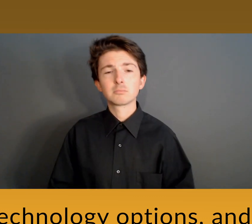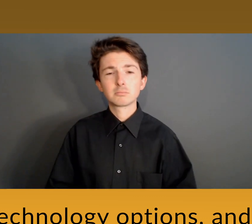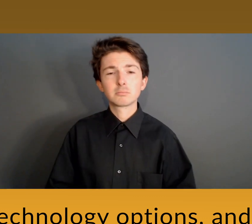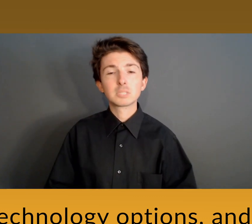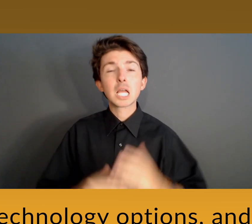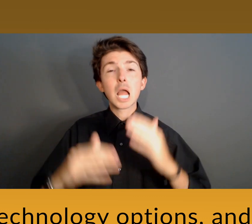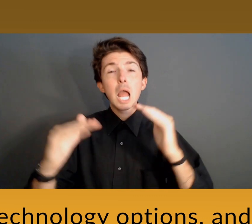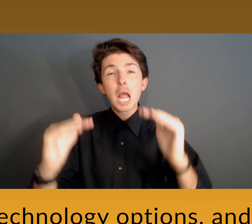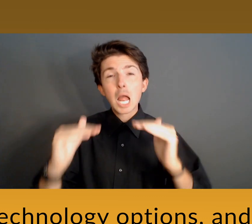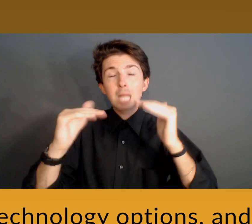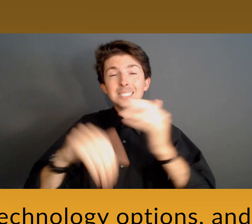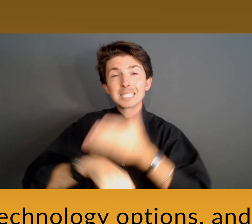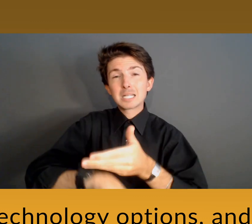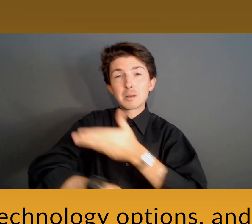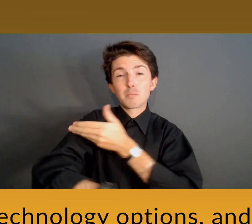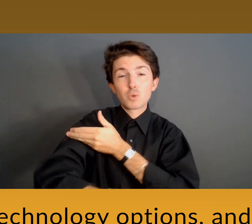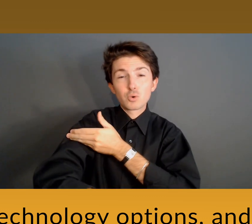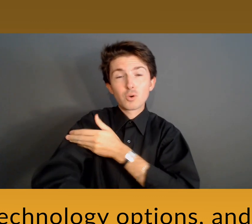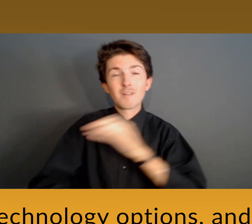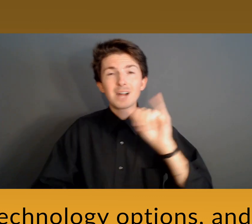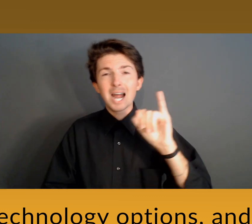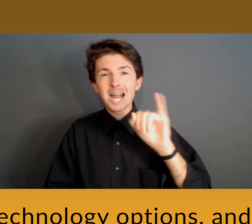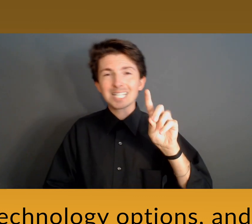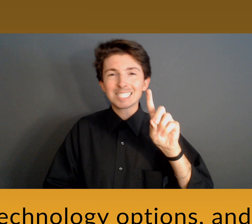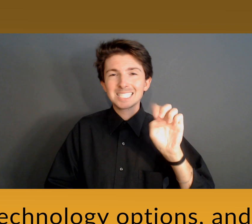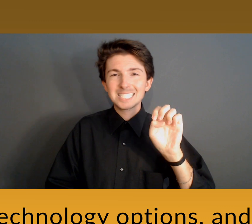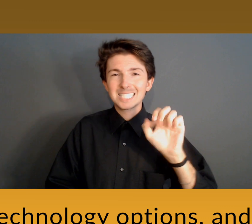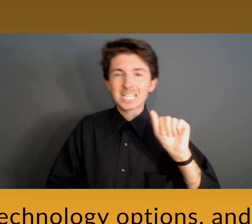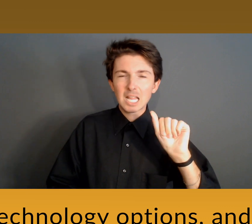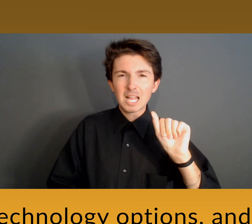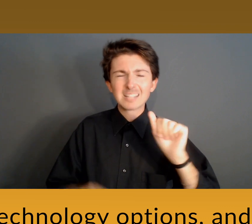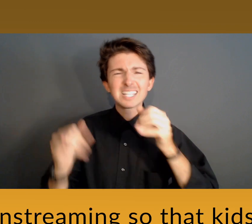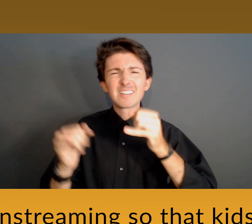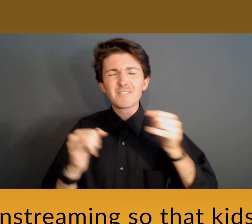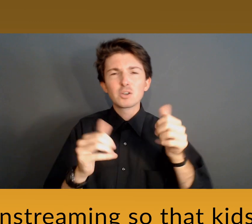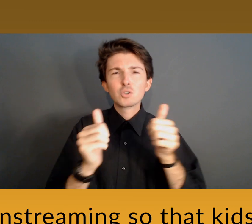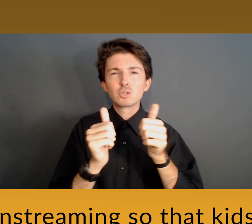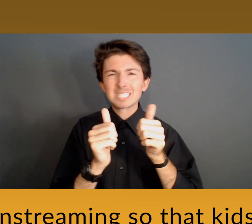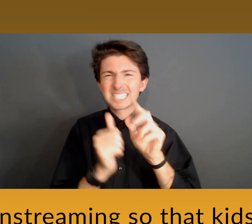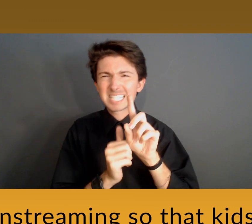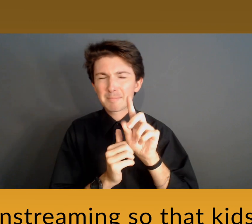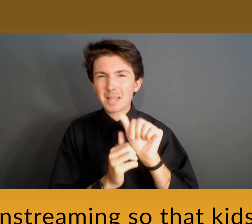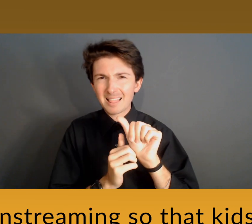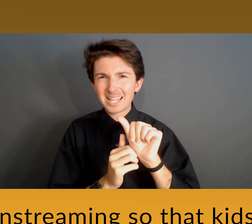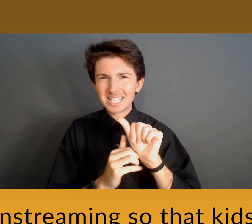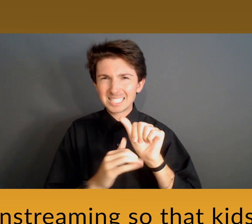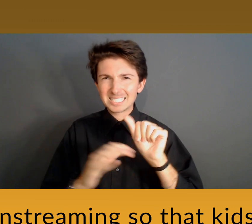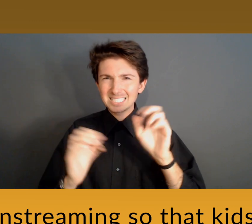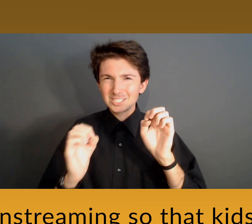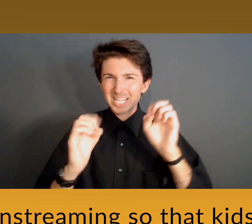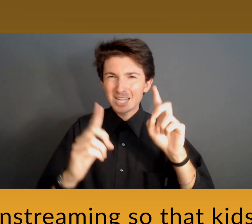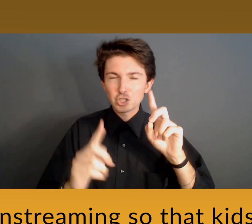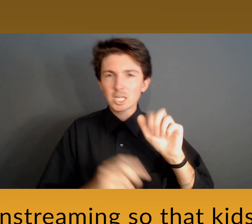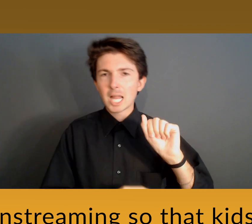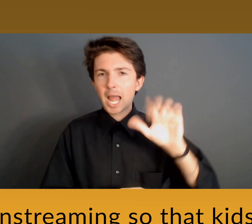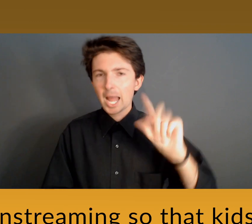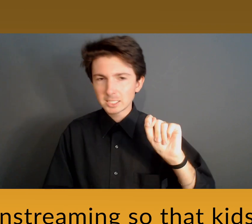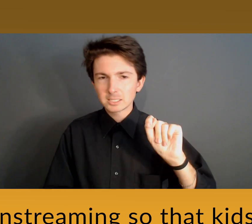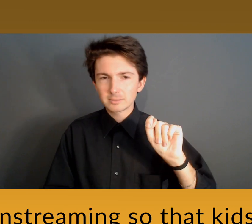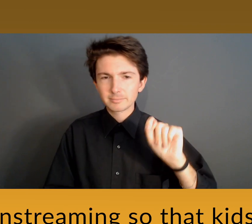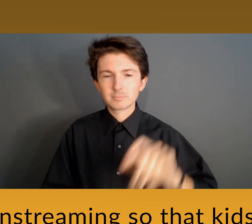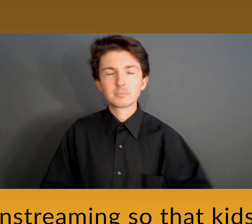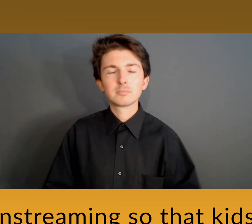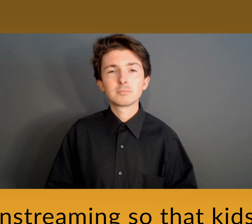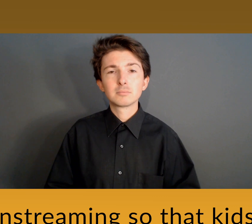the Individuals with Disabilities Education Act, or IDEA, to foster greater mainstreaming so